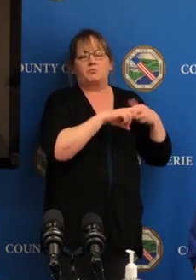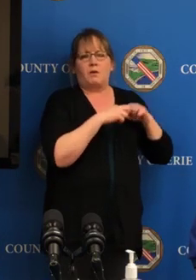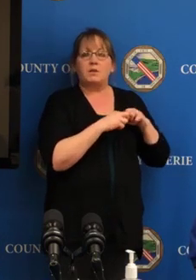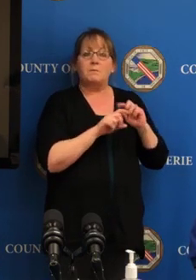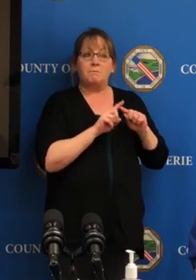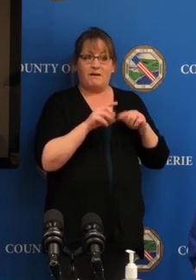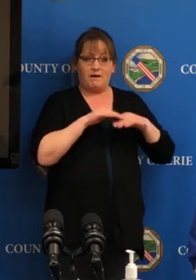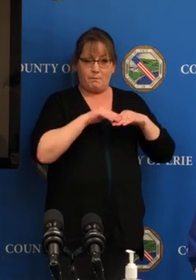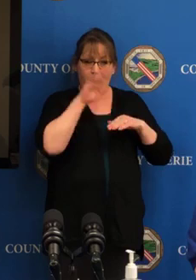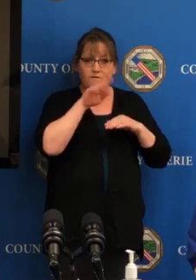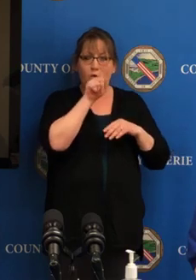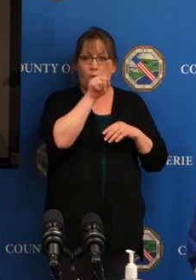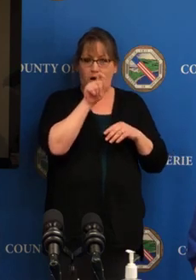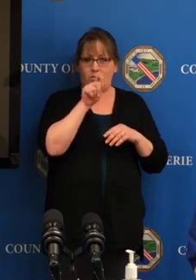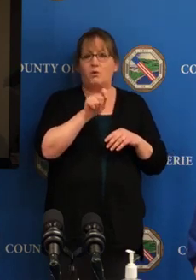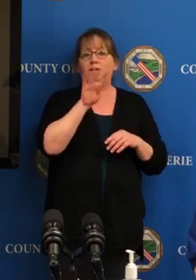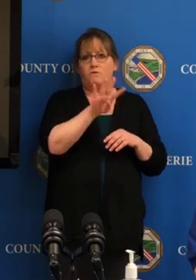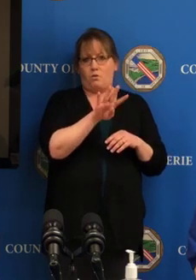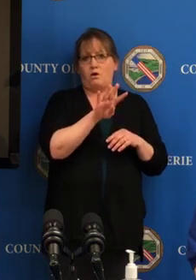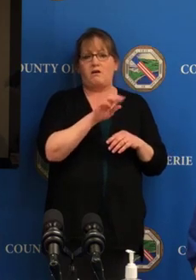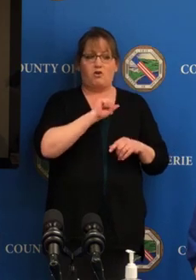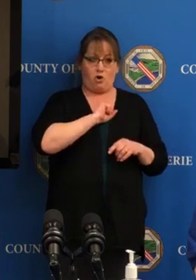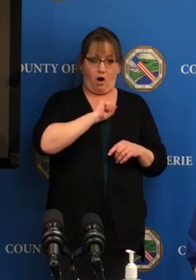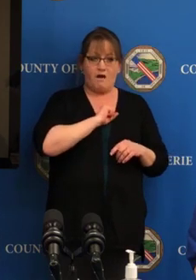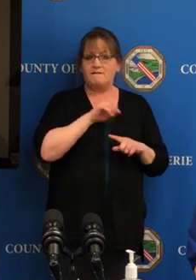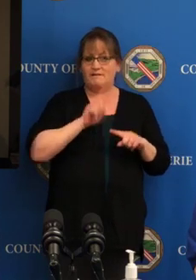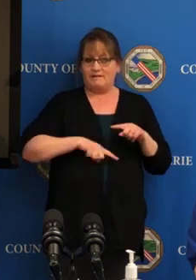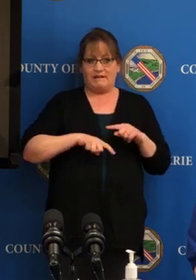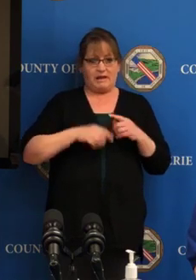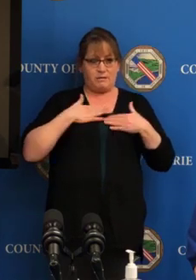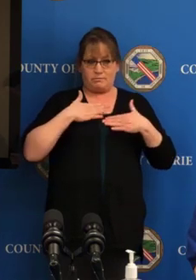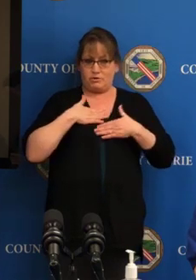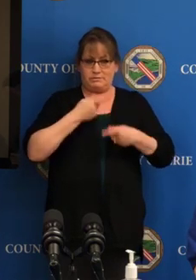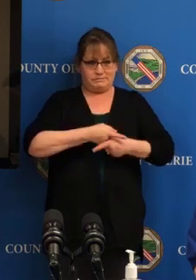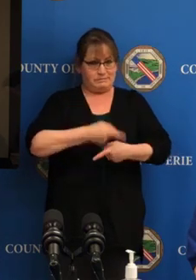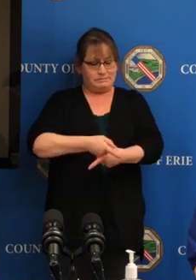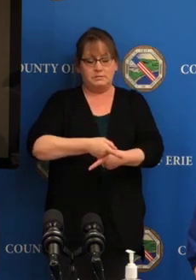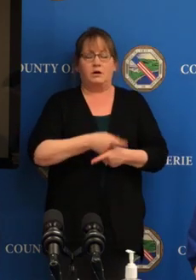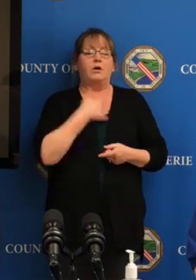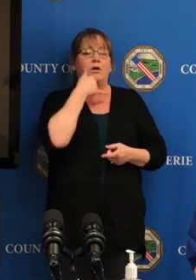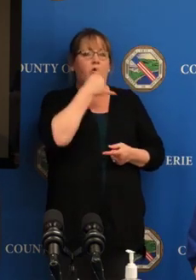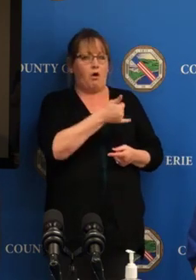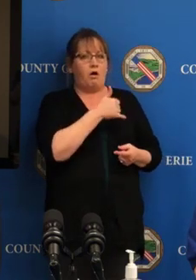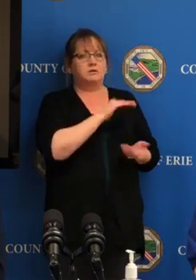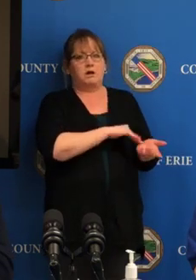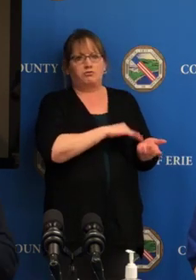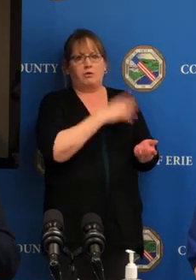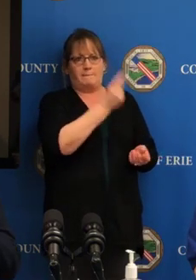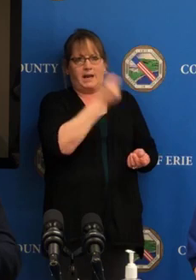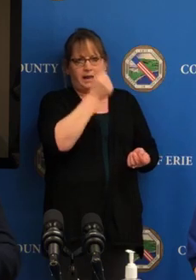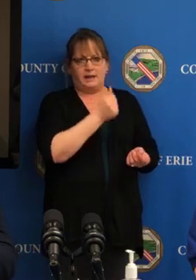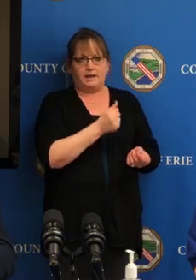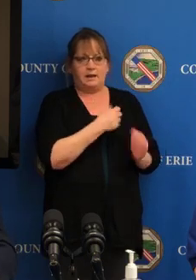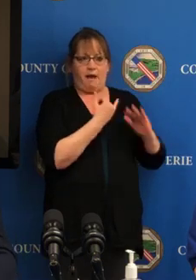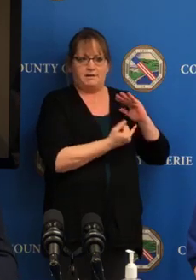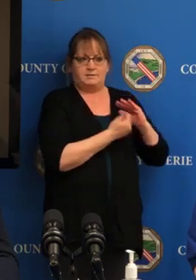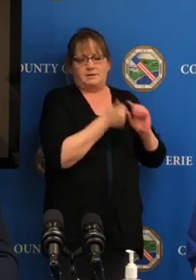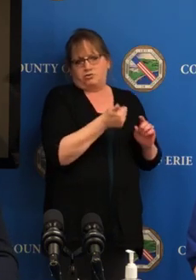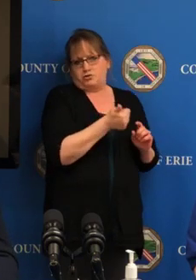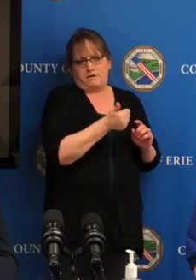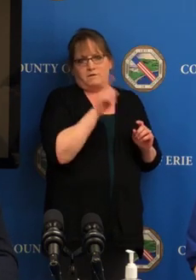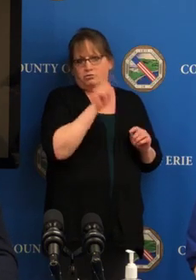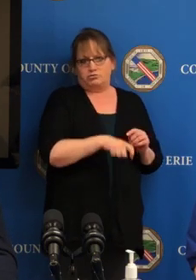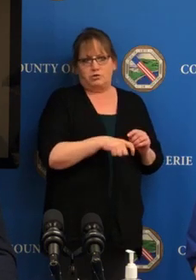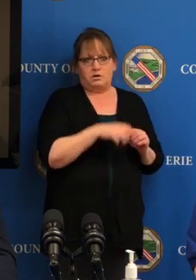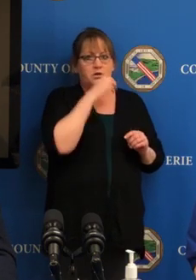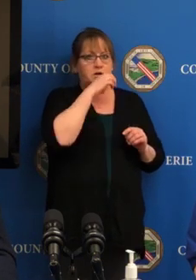above 100.4, a cough, shortness of breath, call your doctor immediately. And isolate yourself at home from